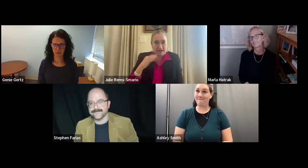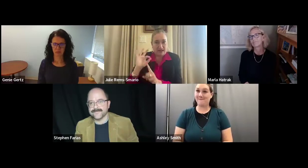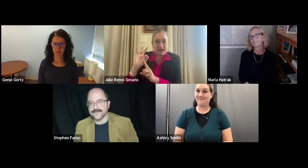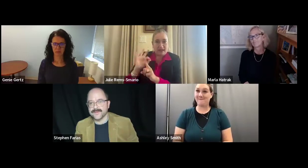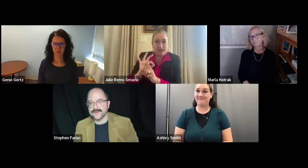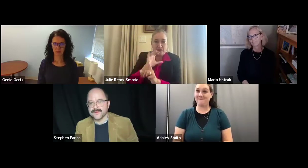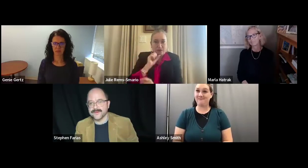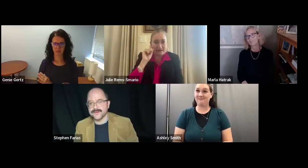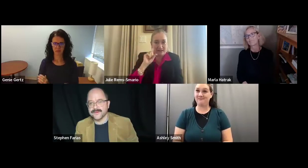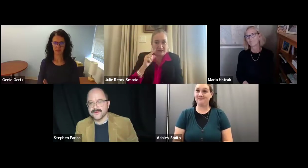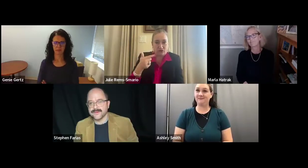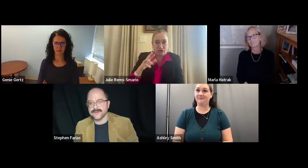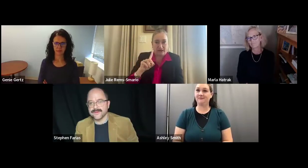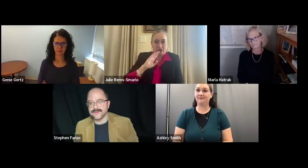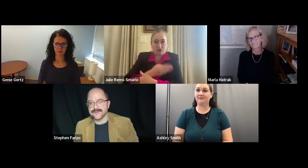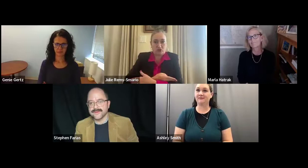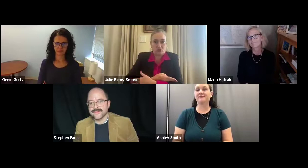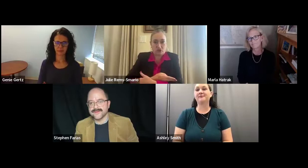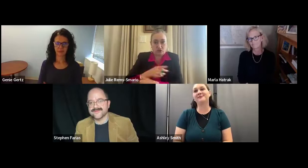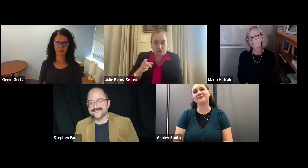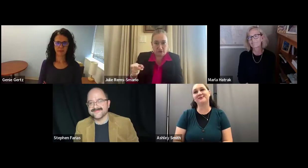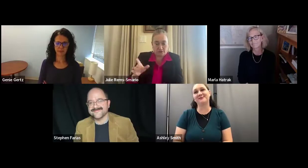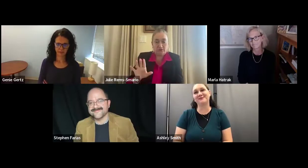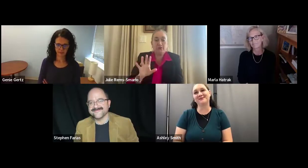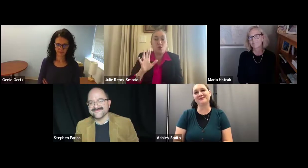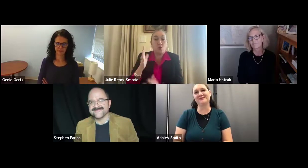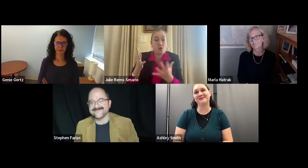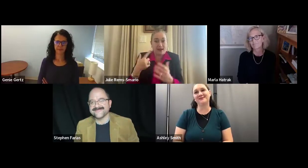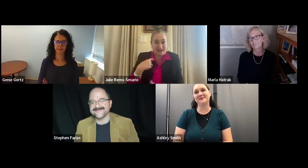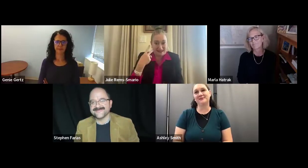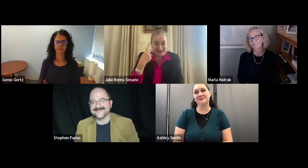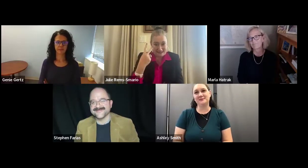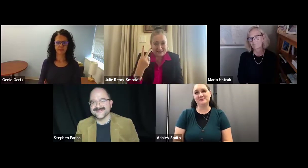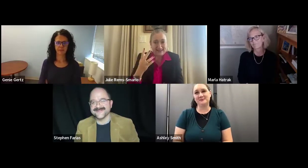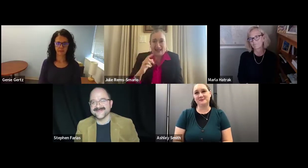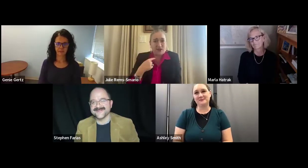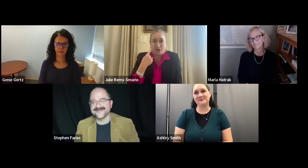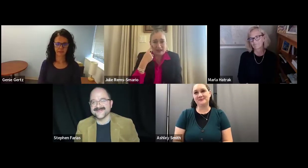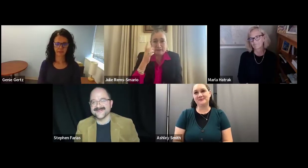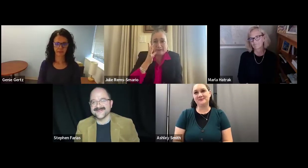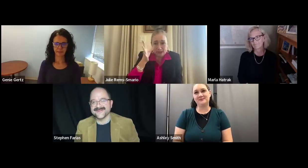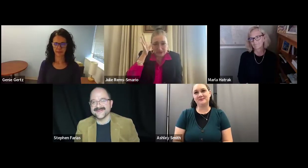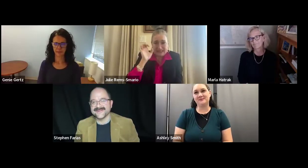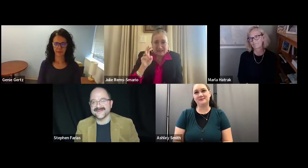I think I have a rich perspective. I have a 9-month-old granddaughter that I can speak to on my behalf. And what I can